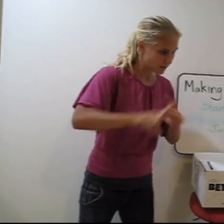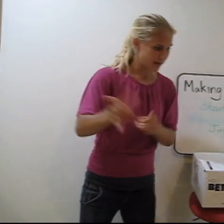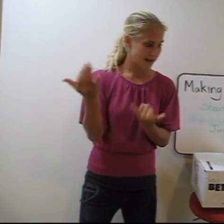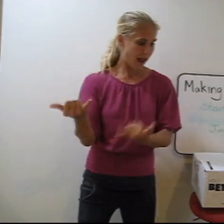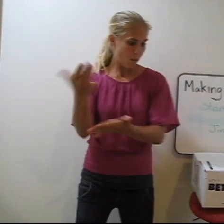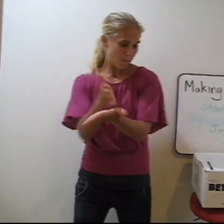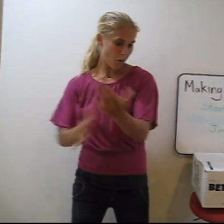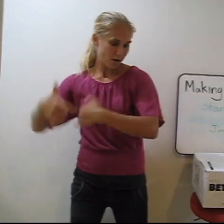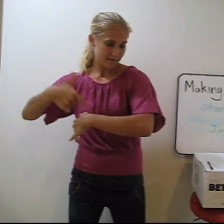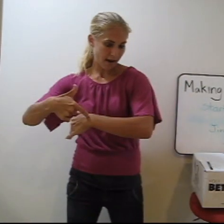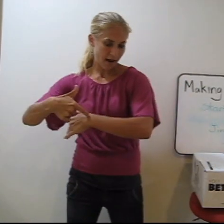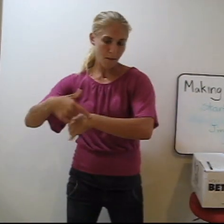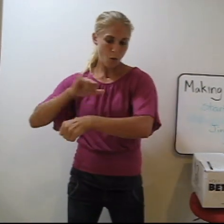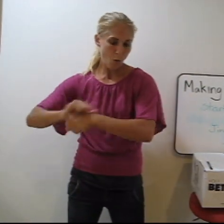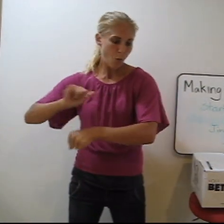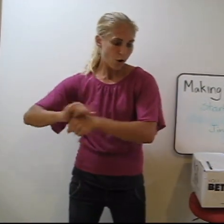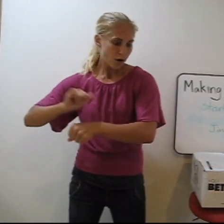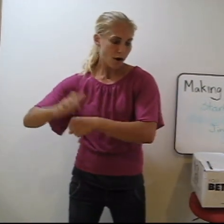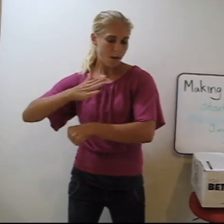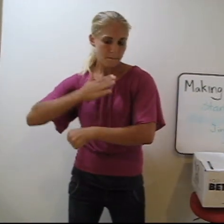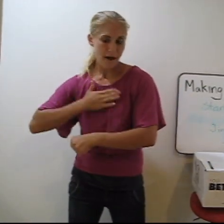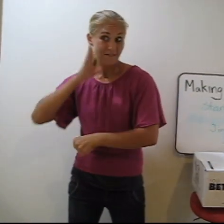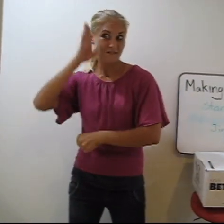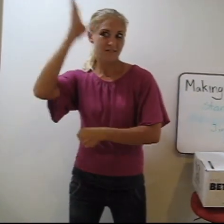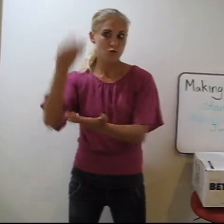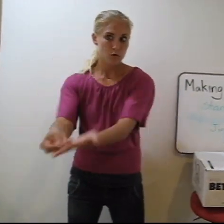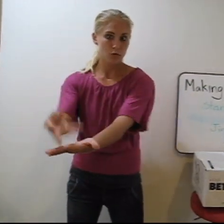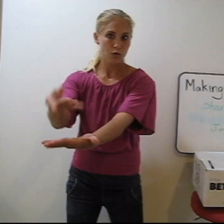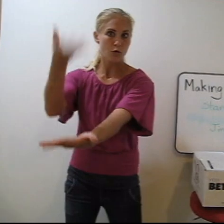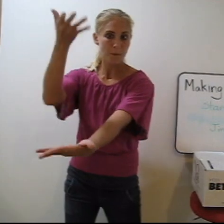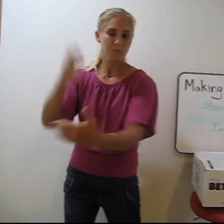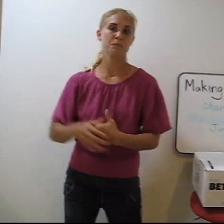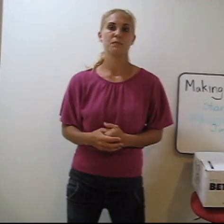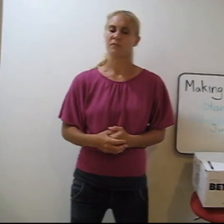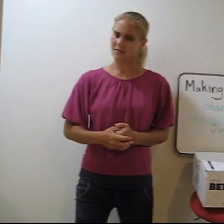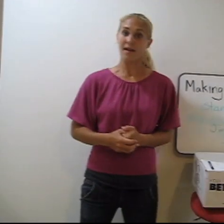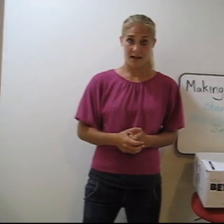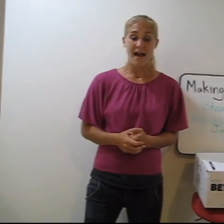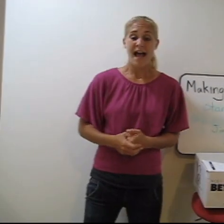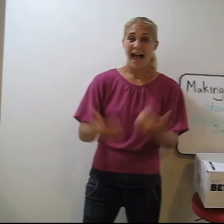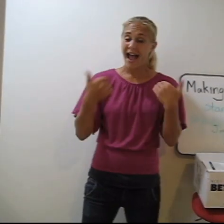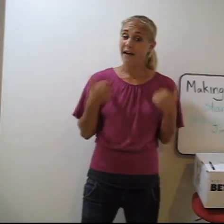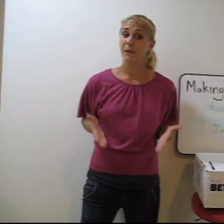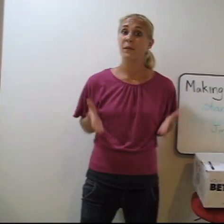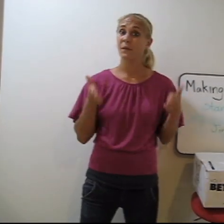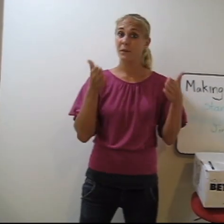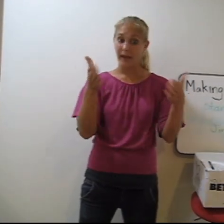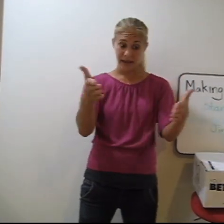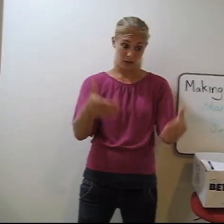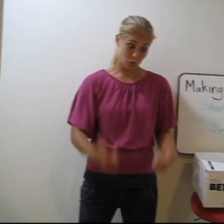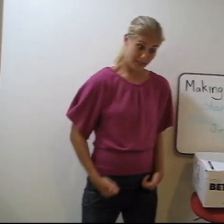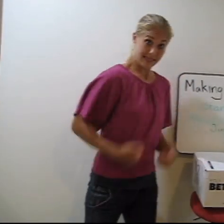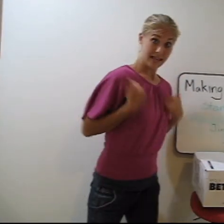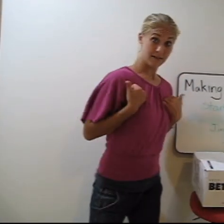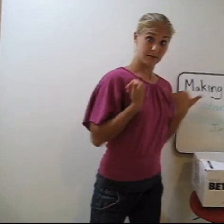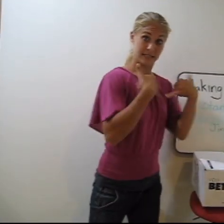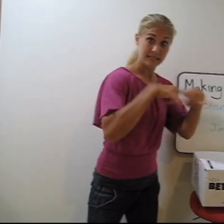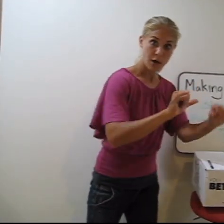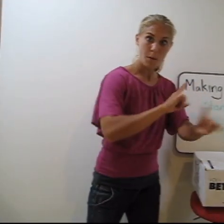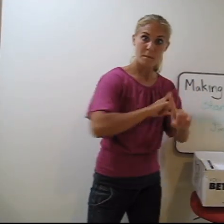part-time on my fortune. I found a way not only to make a living, you won't believe this, I found a